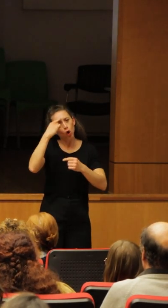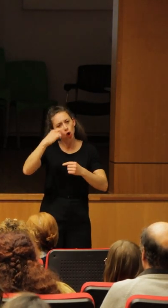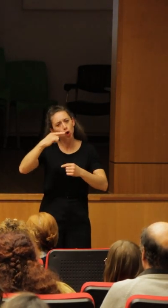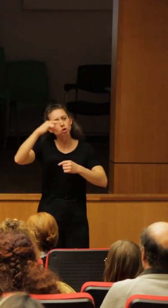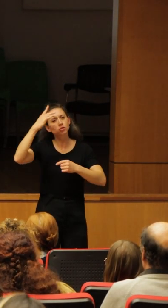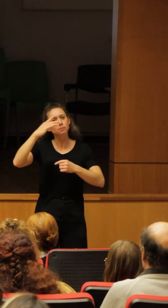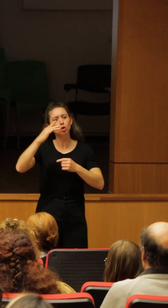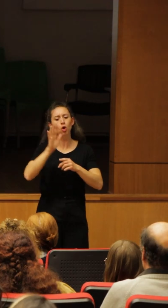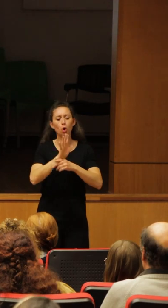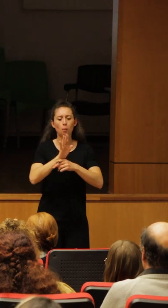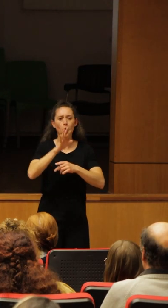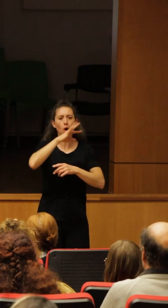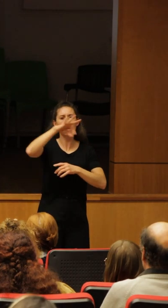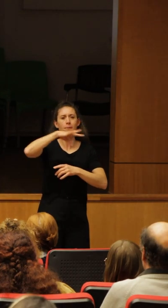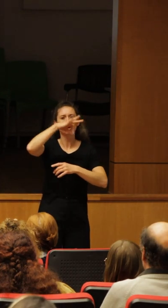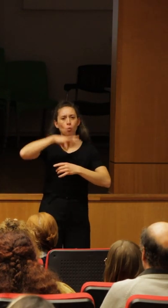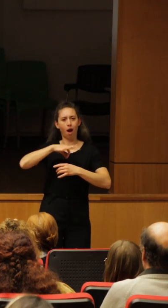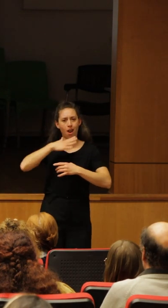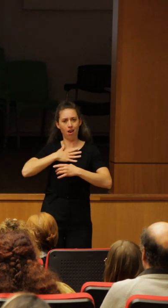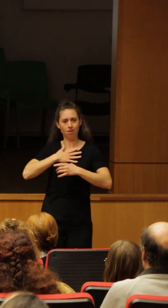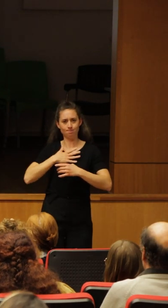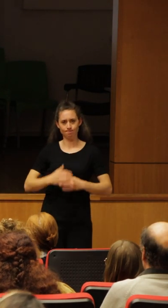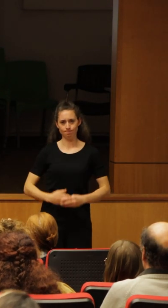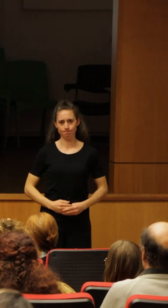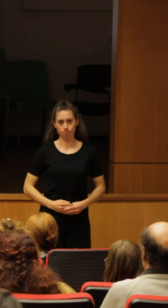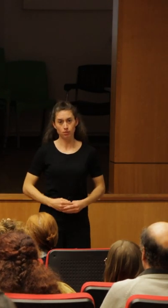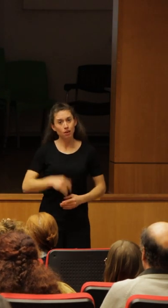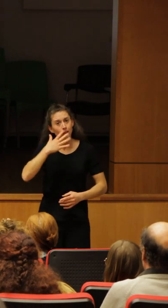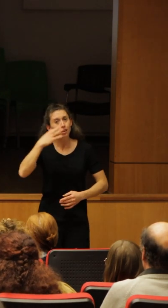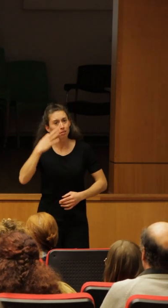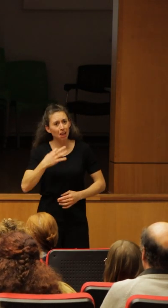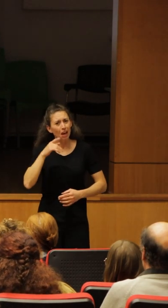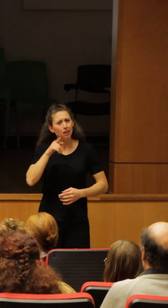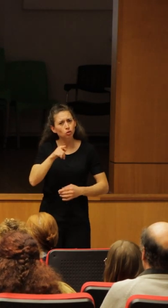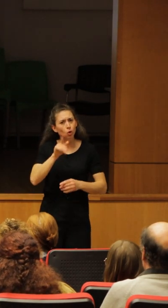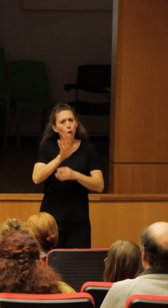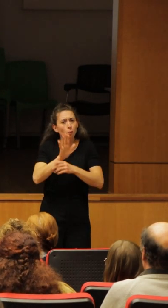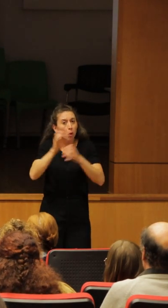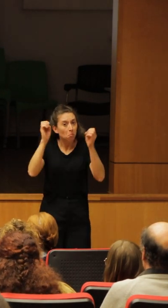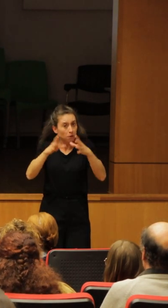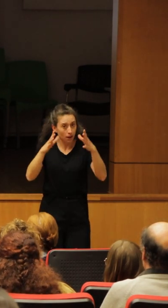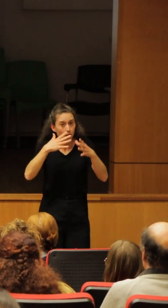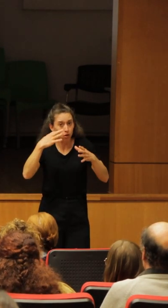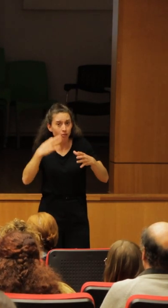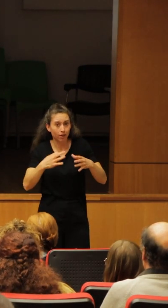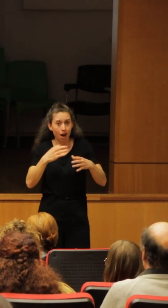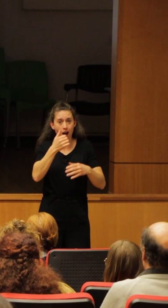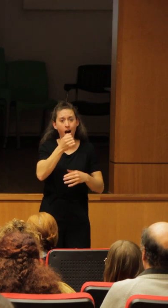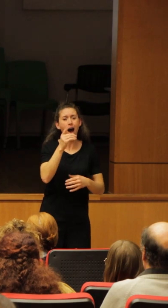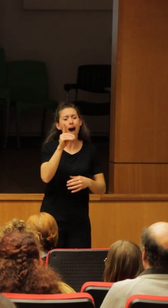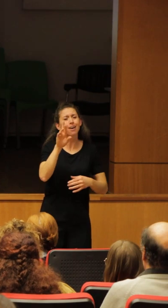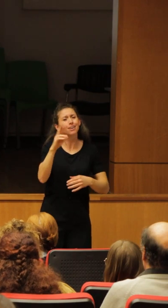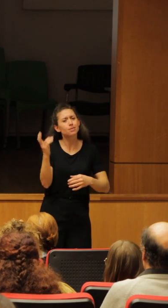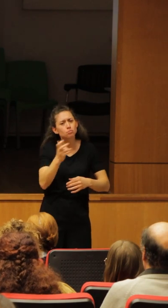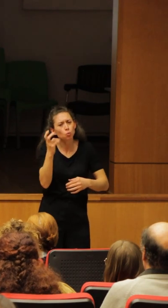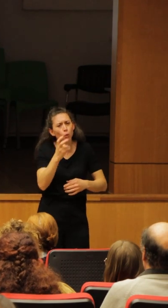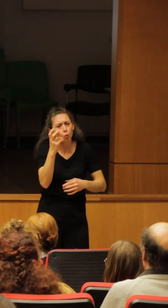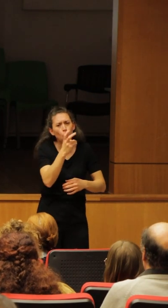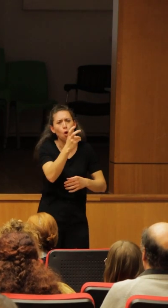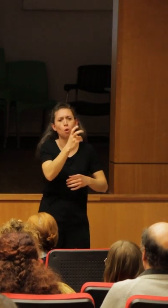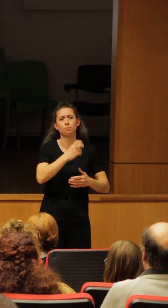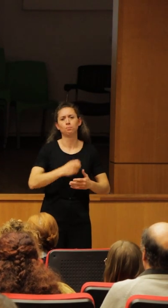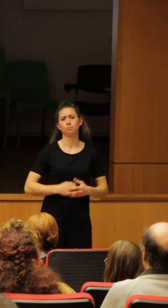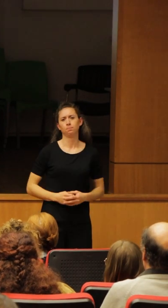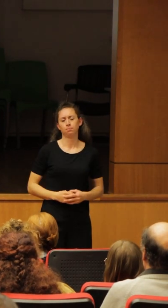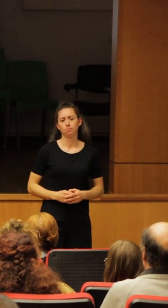it was really a miracle that Adler was looking for. Y realmente fue un milagro lo que Adler estaba buscando. And